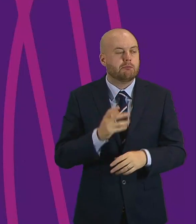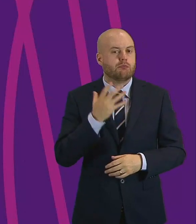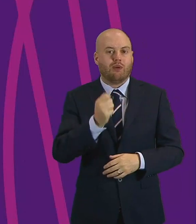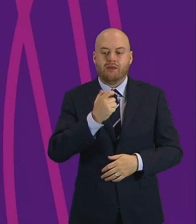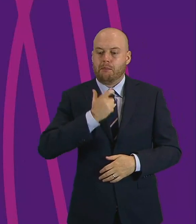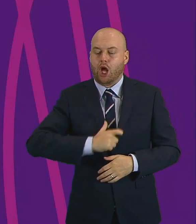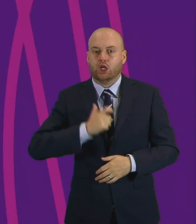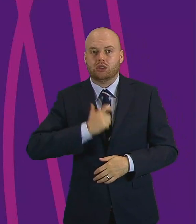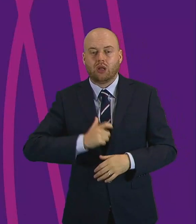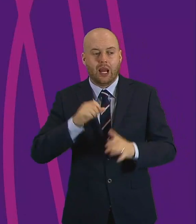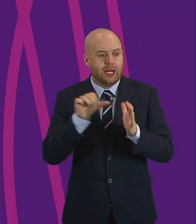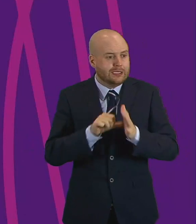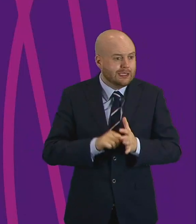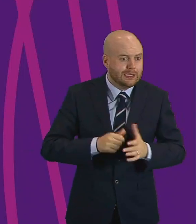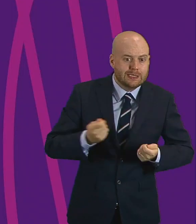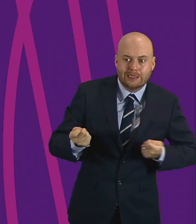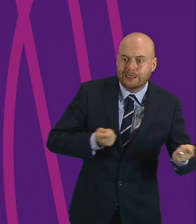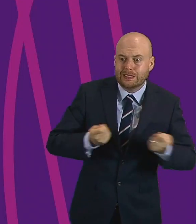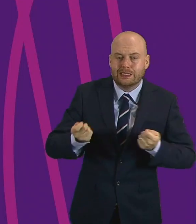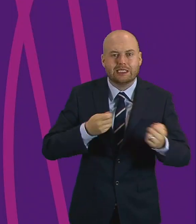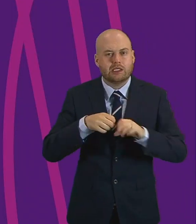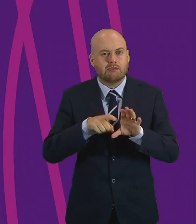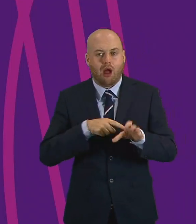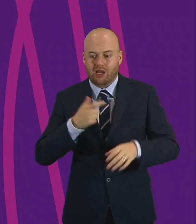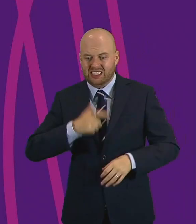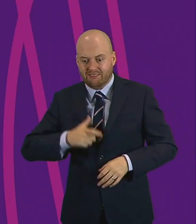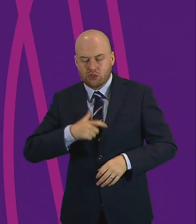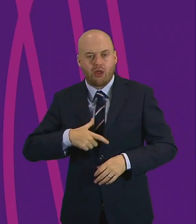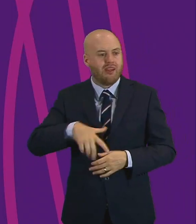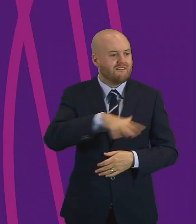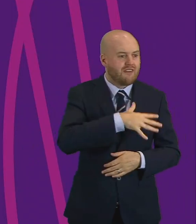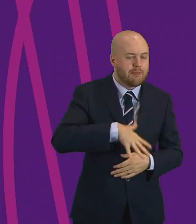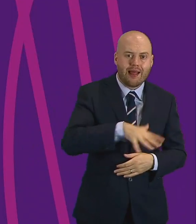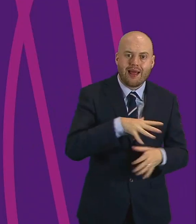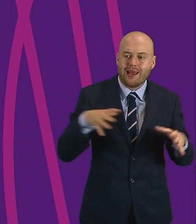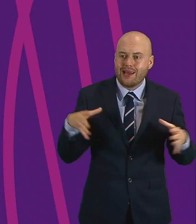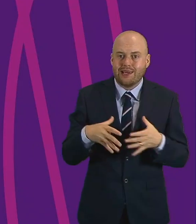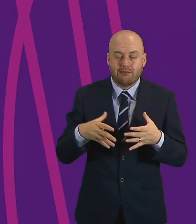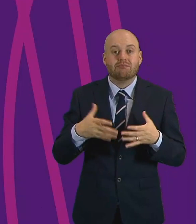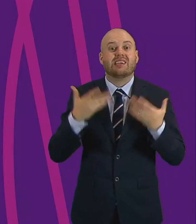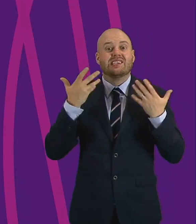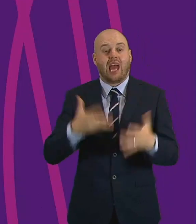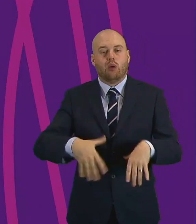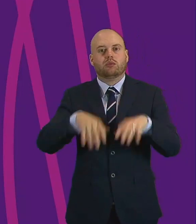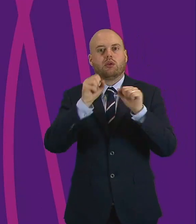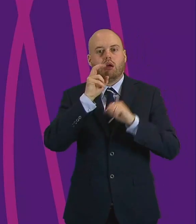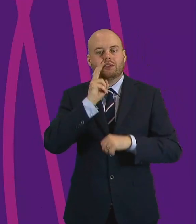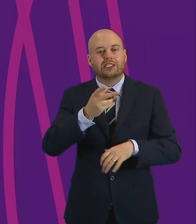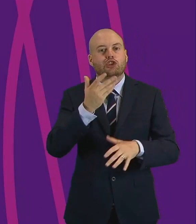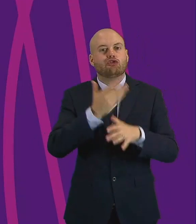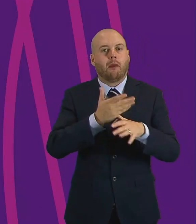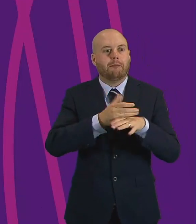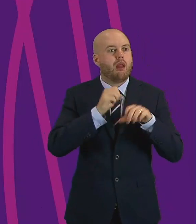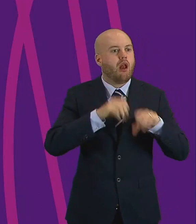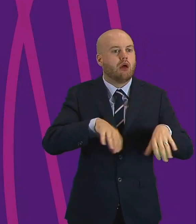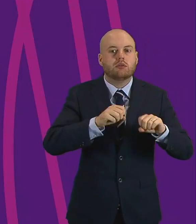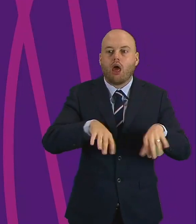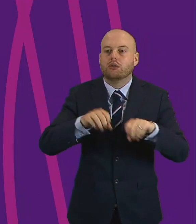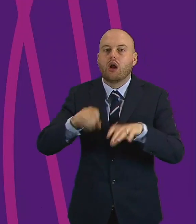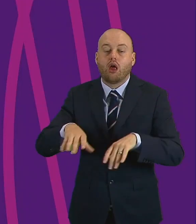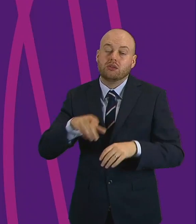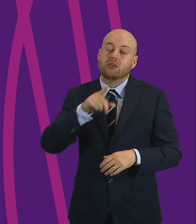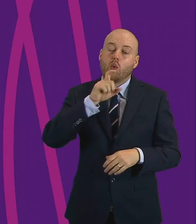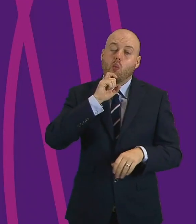and families, and we're now starting to see the economic devastation and loss of jobs which will impact on every community across